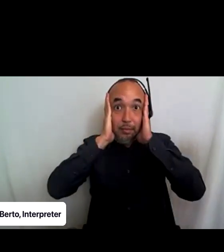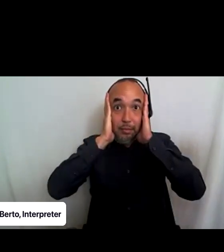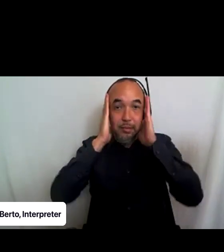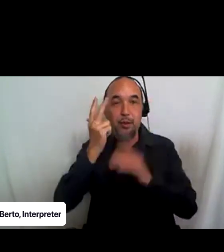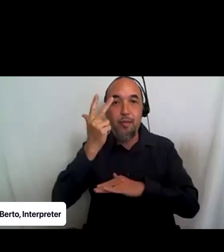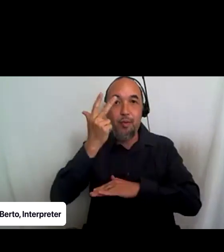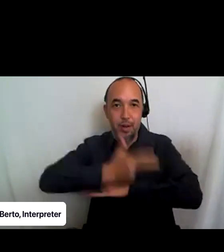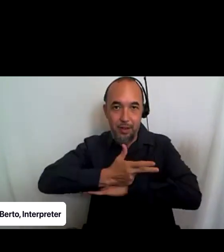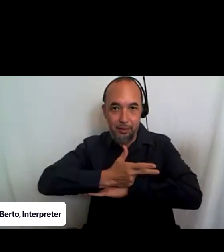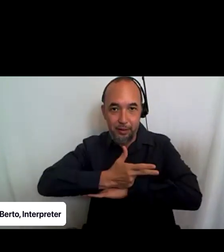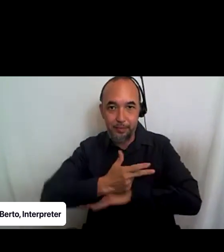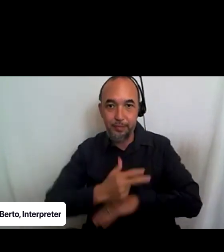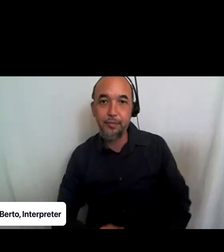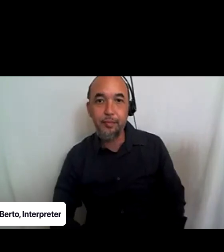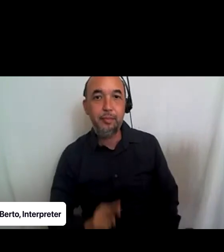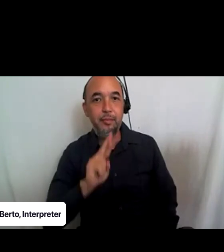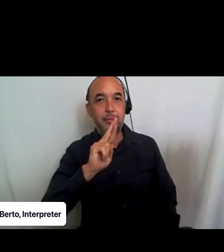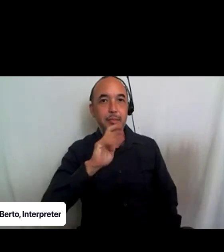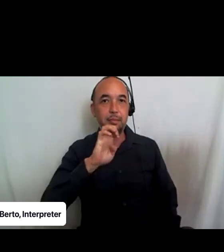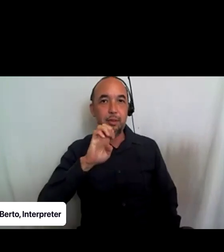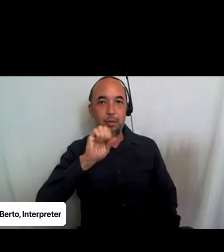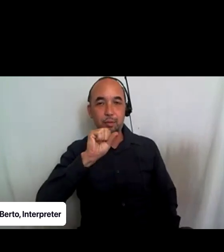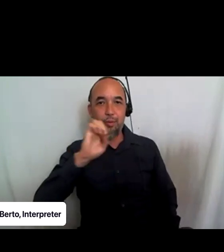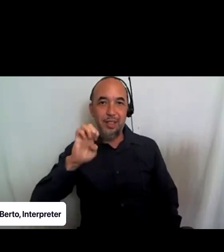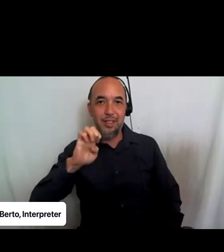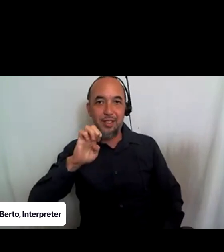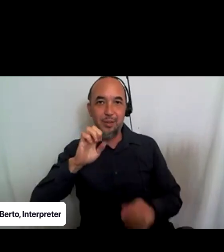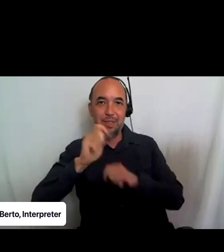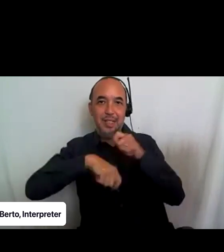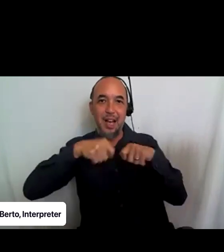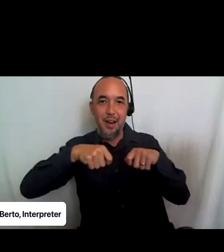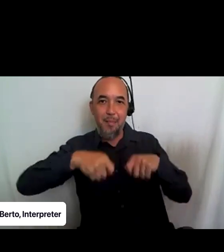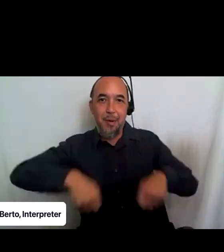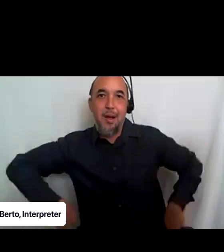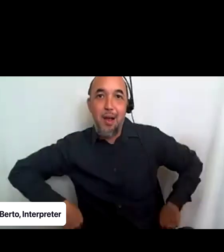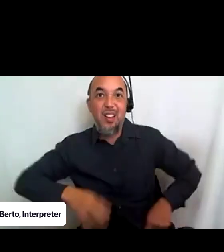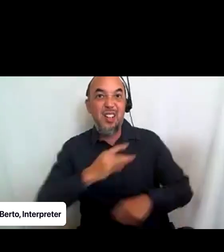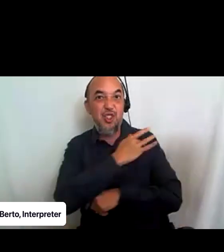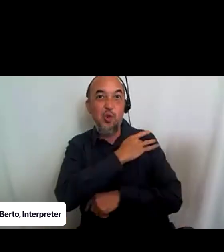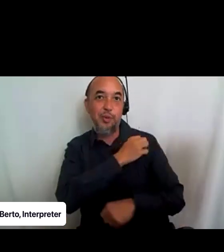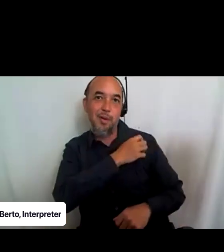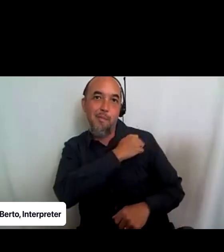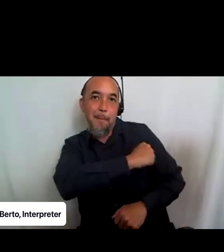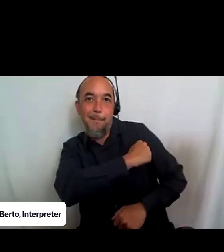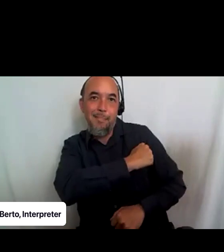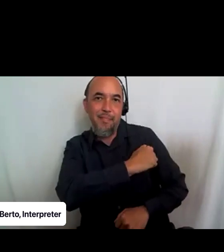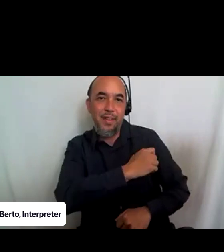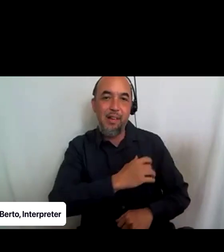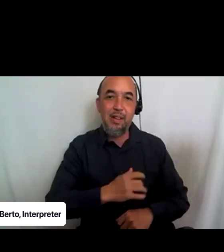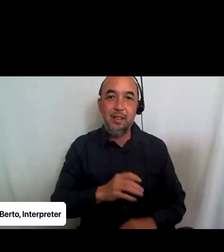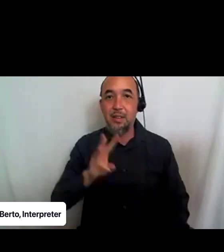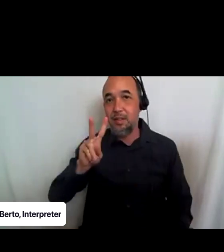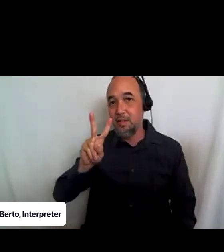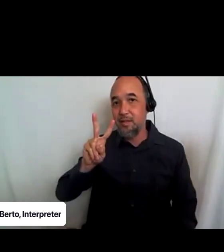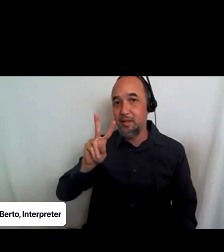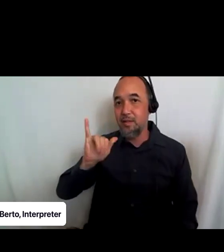Uh, Reese was tied to a pillar, and so he kind of pulled out his shoulder. Uh, Vico and Madeline